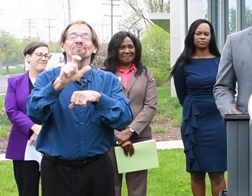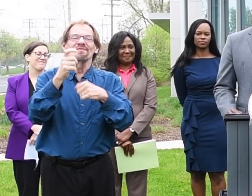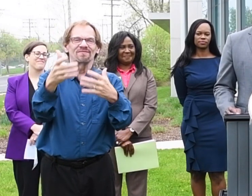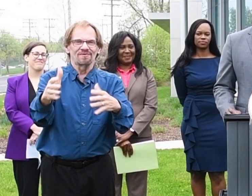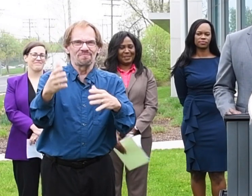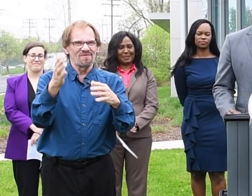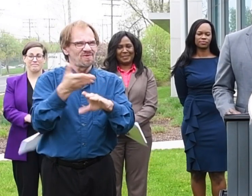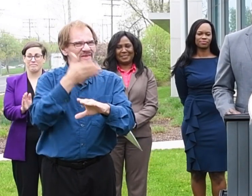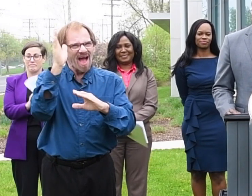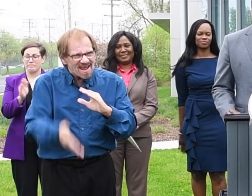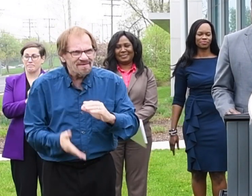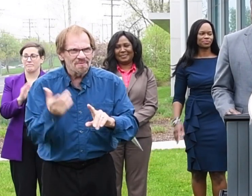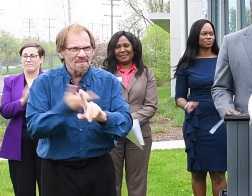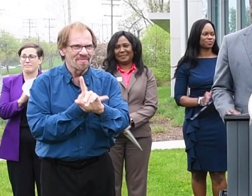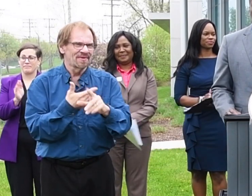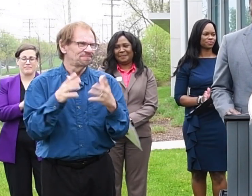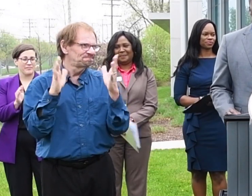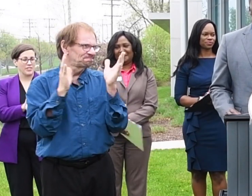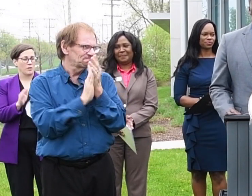month.